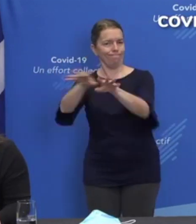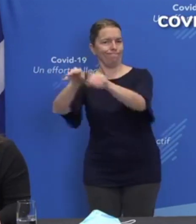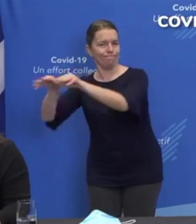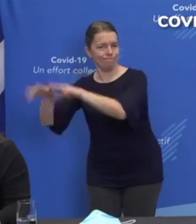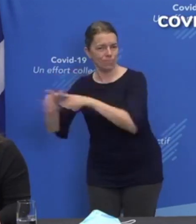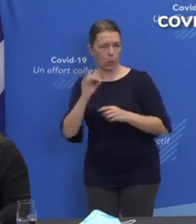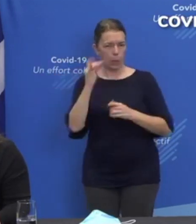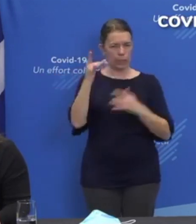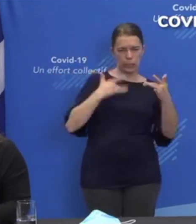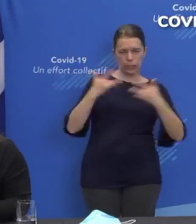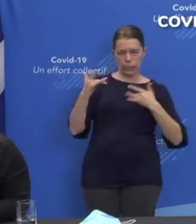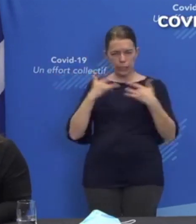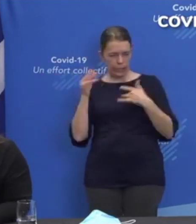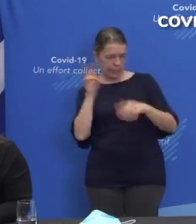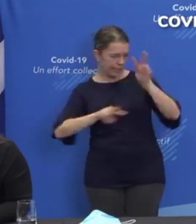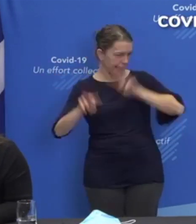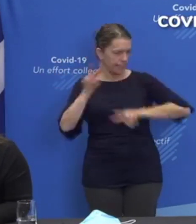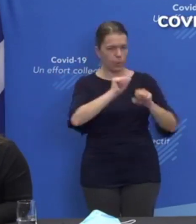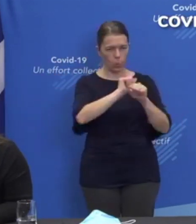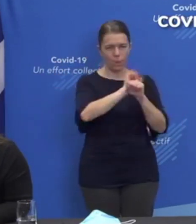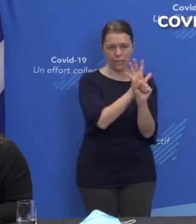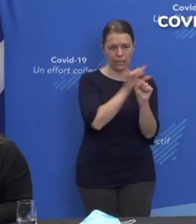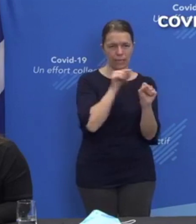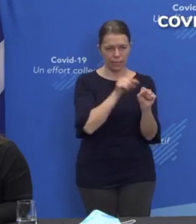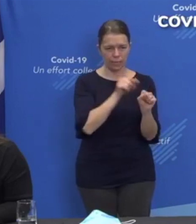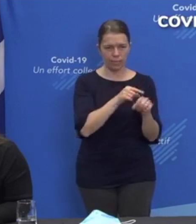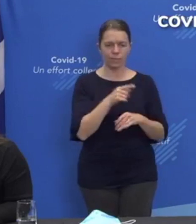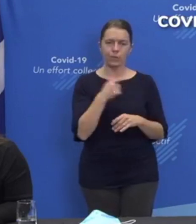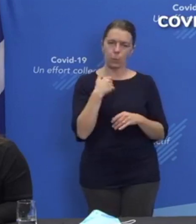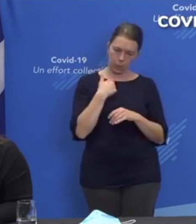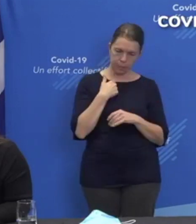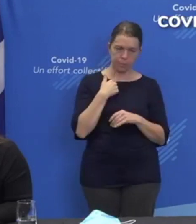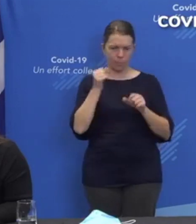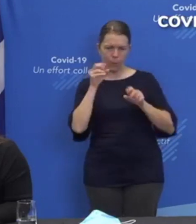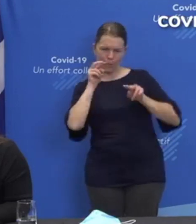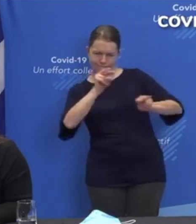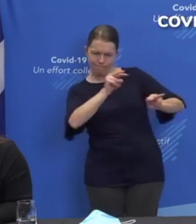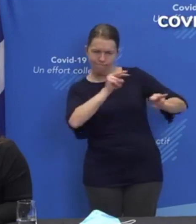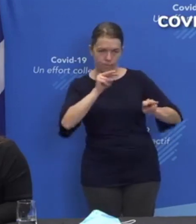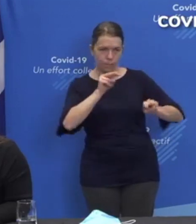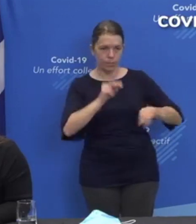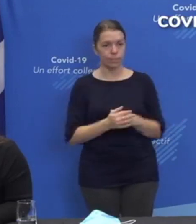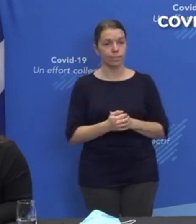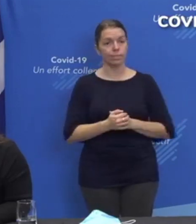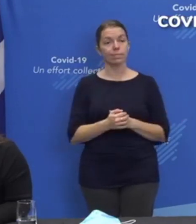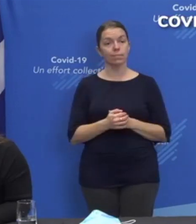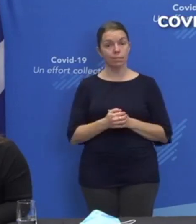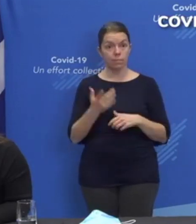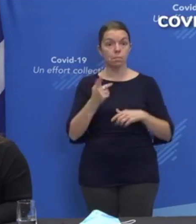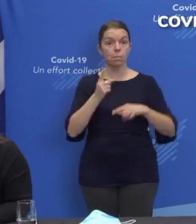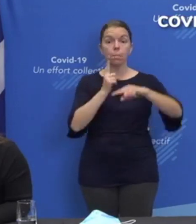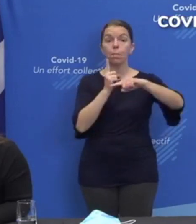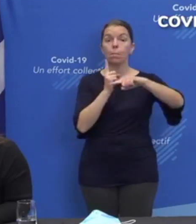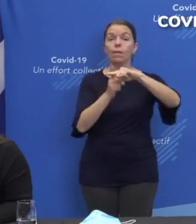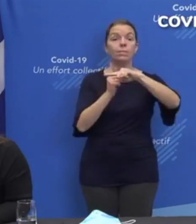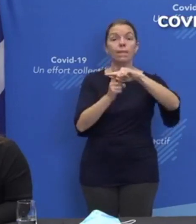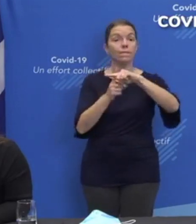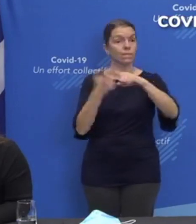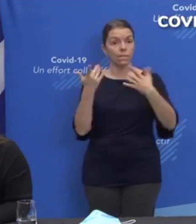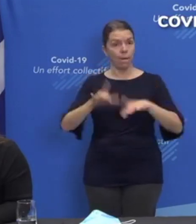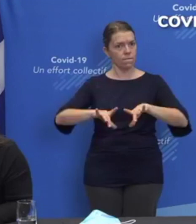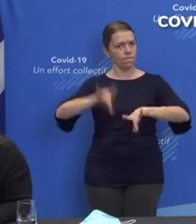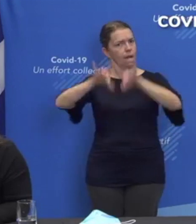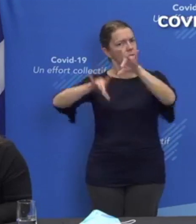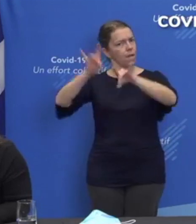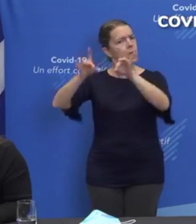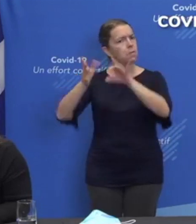severe forms. When we look at the positivity rates, it's quite stable, around 5%, the